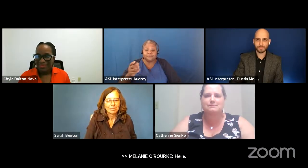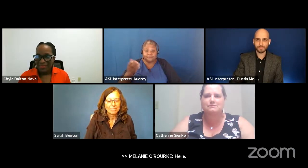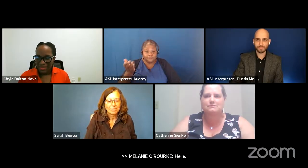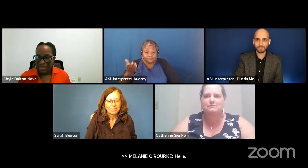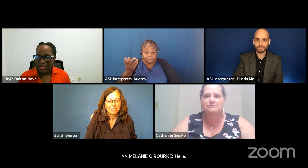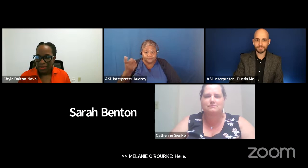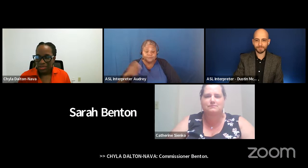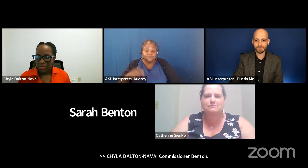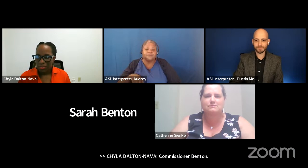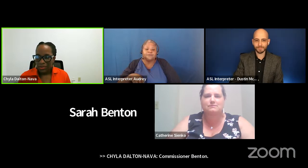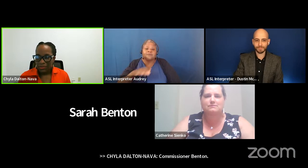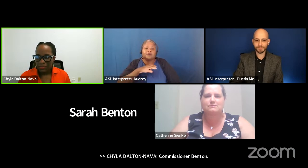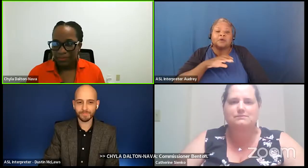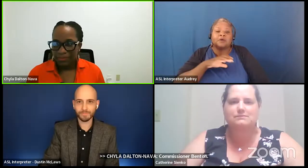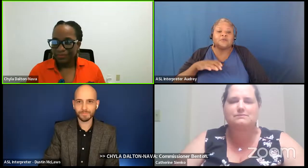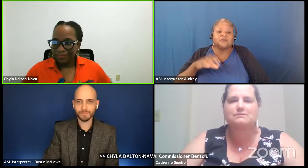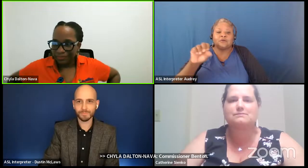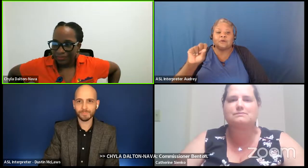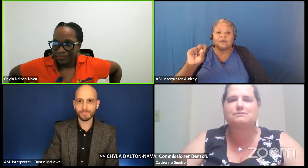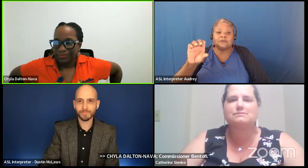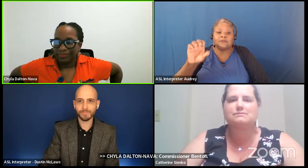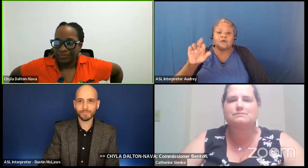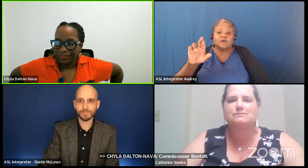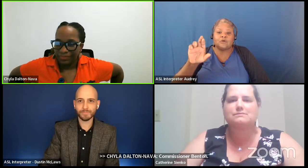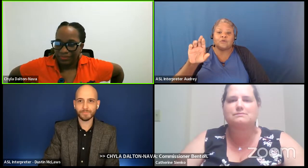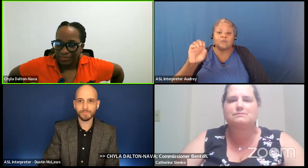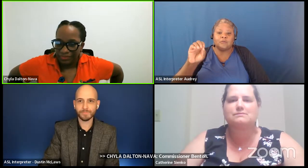Here, Commissioner Scarborough,